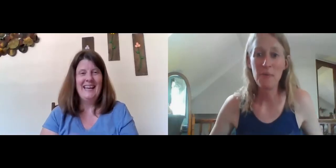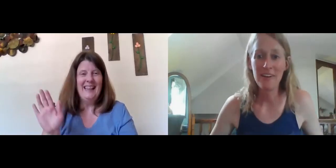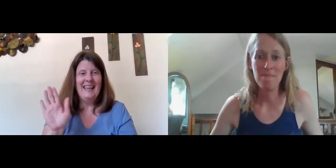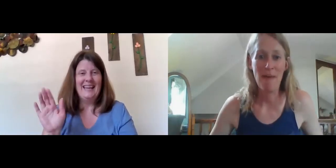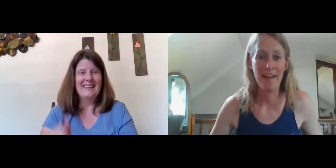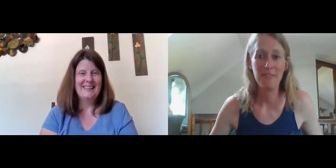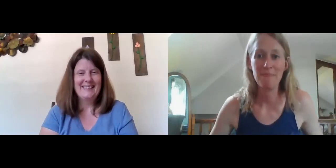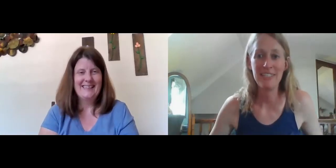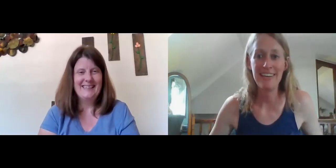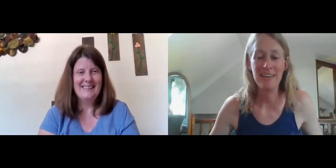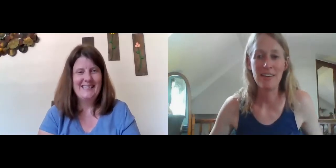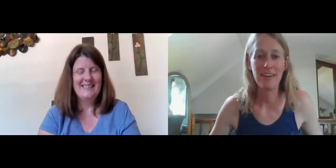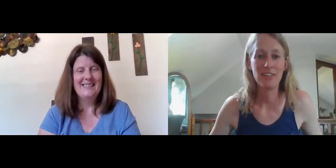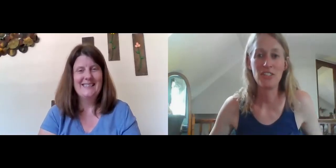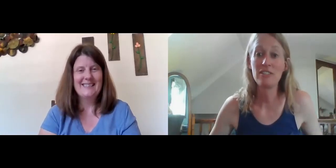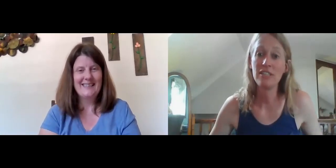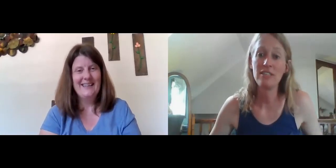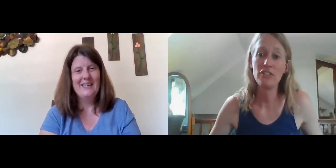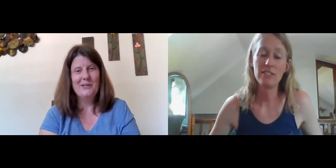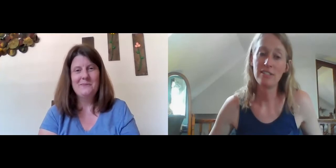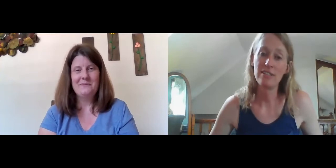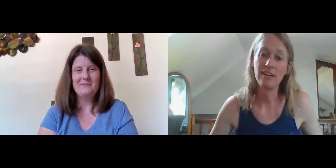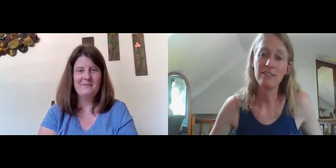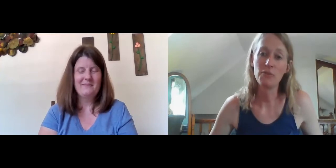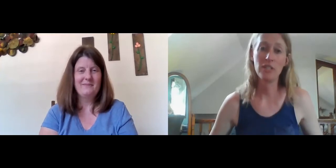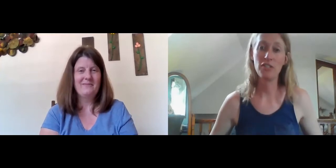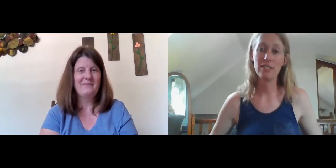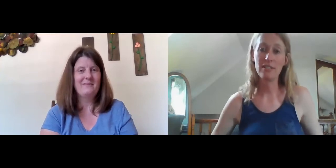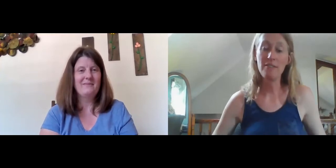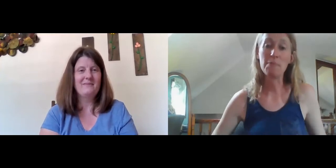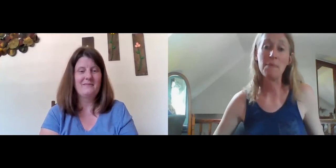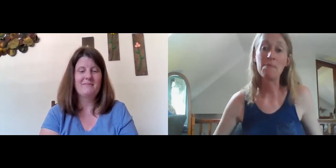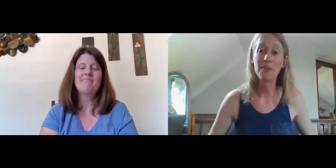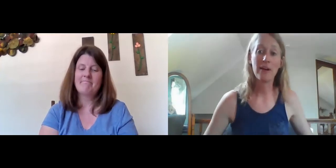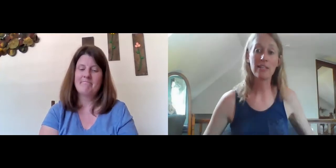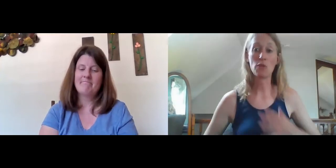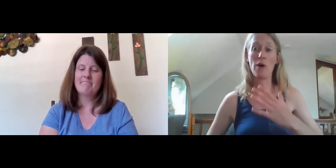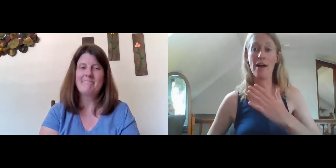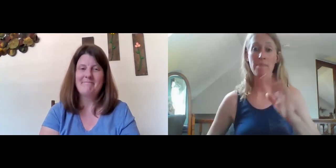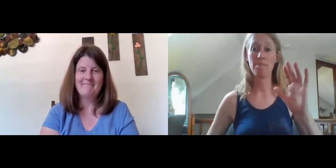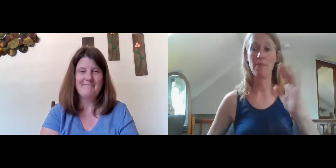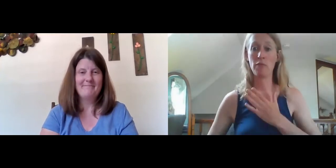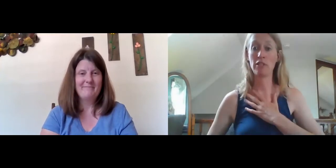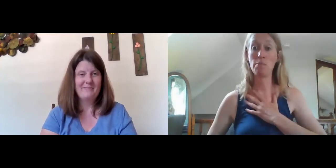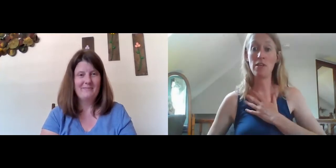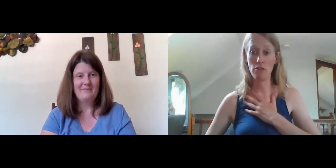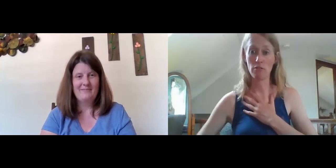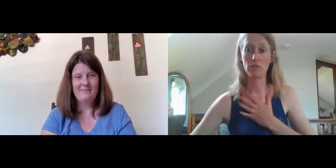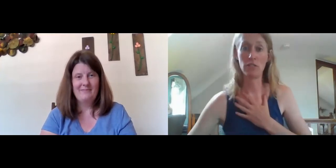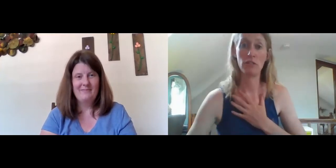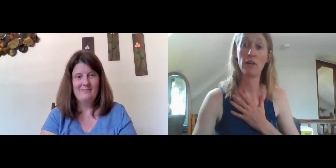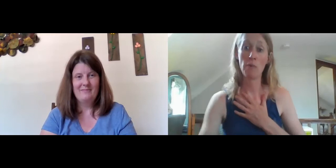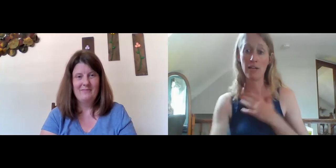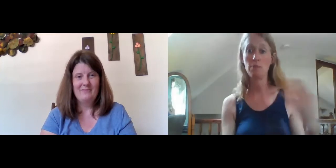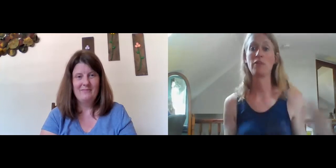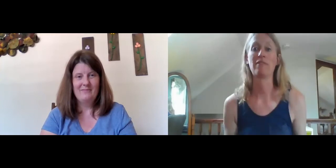Hey everyone, I'm back with Miss Amy, and she's going to teach us the signs for Jesus Loves Me. All right, so I'm going to be you,